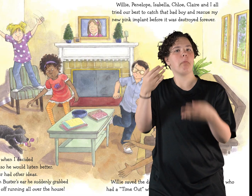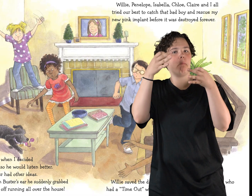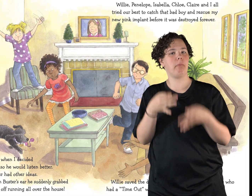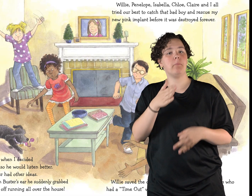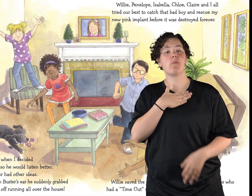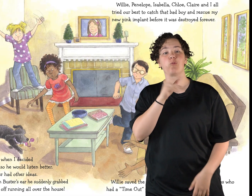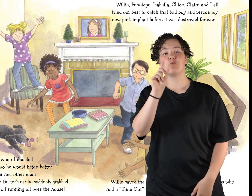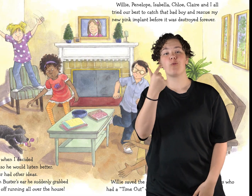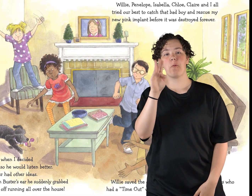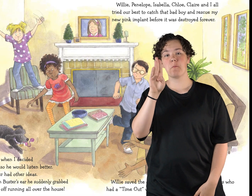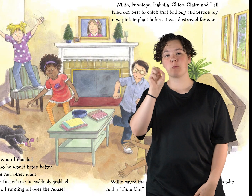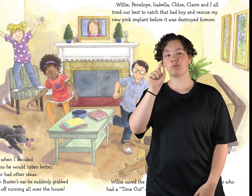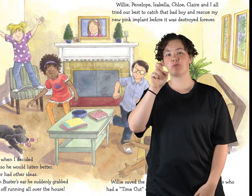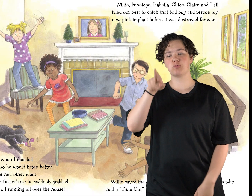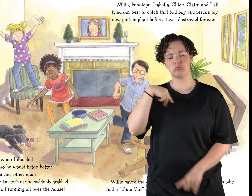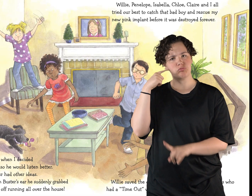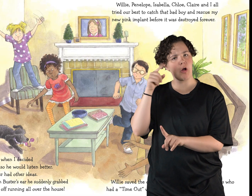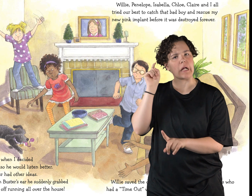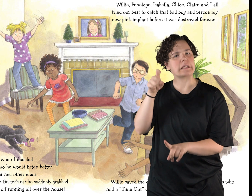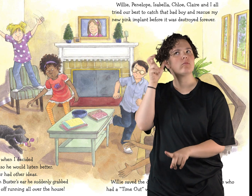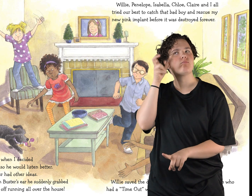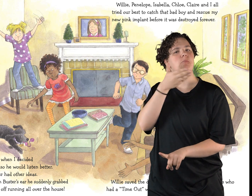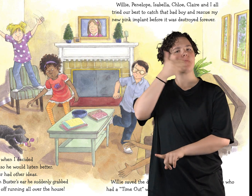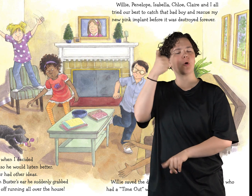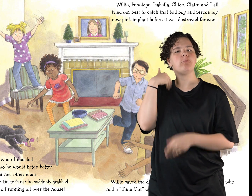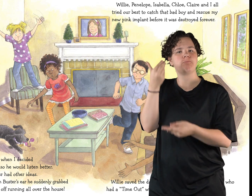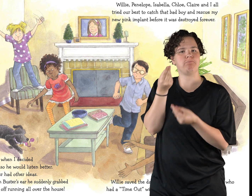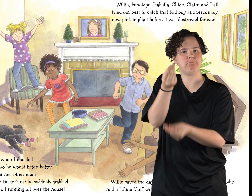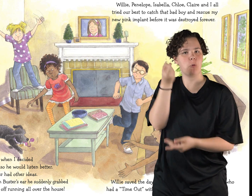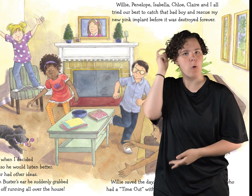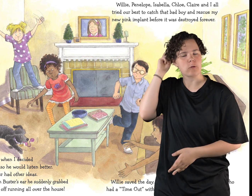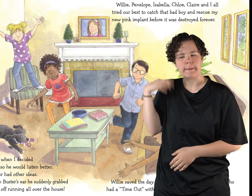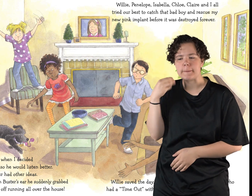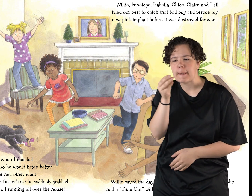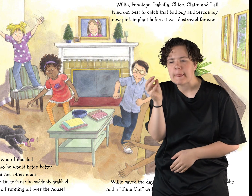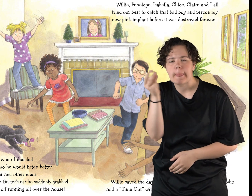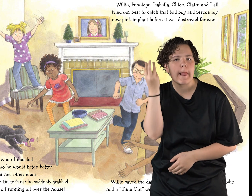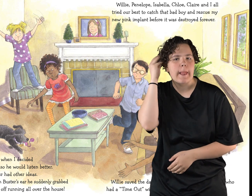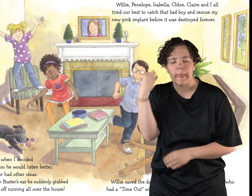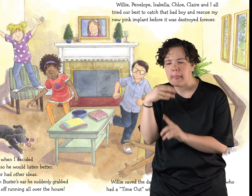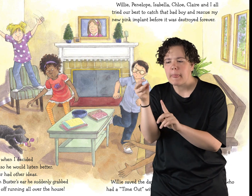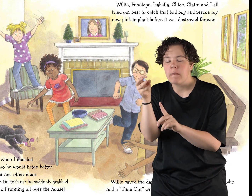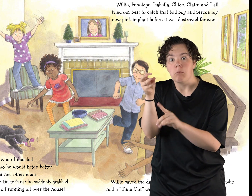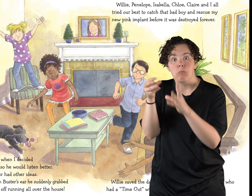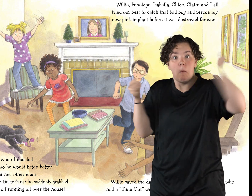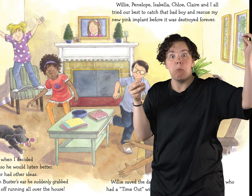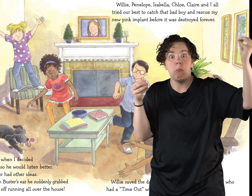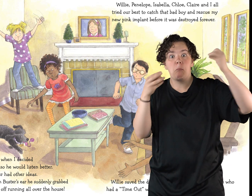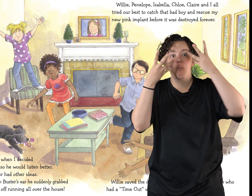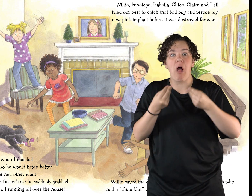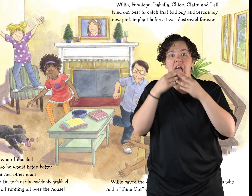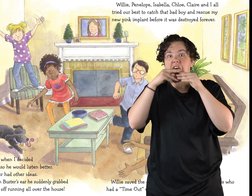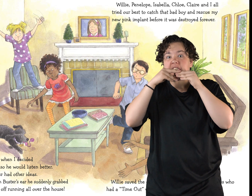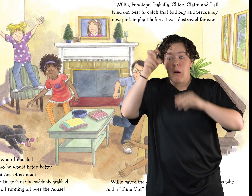decided Buster needed a cochlear implant so he would listen better. Unfortunately, naughty little Buster had other ideas. While I was putting my